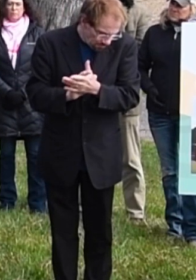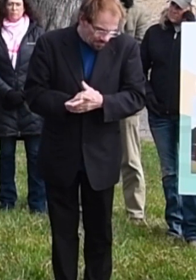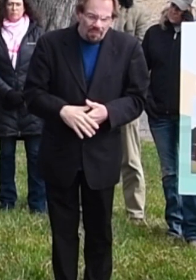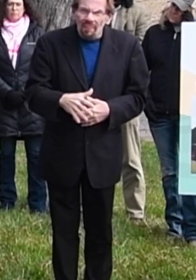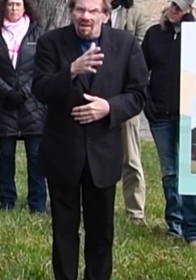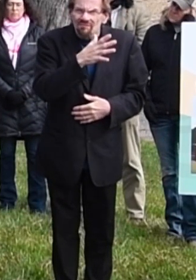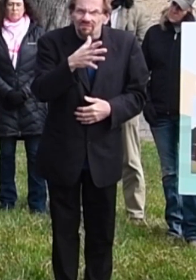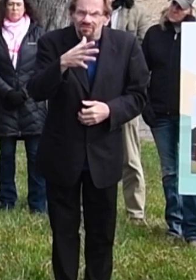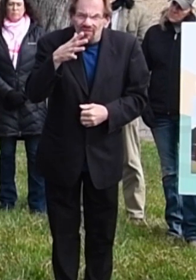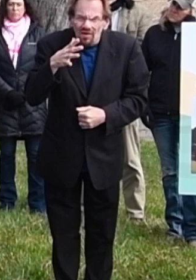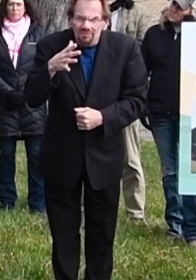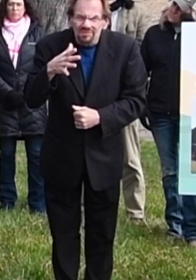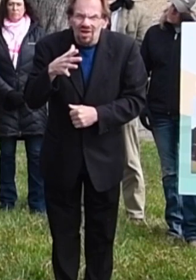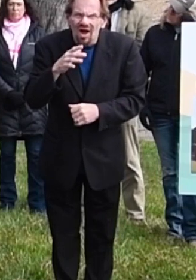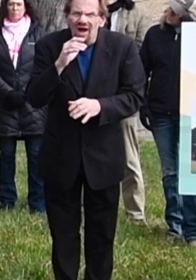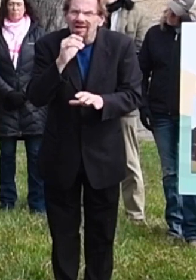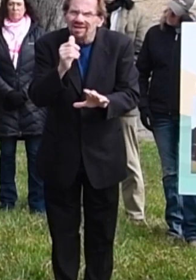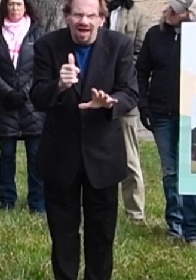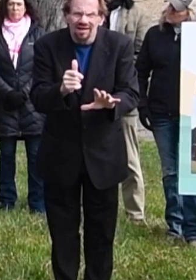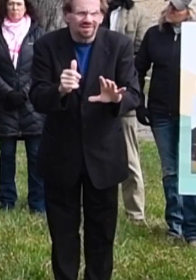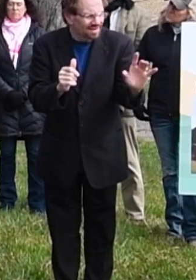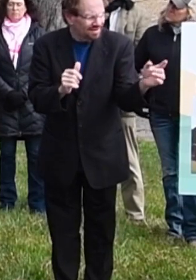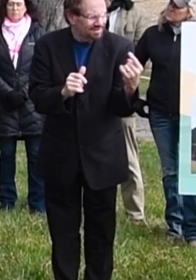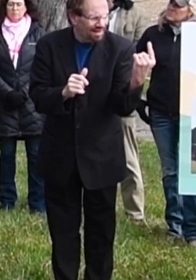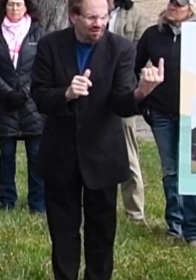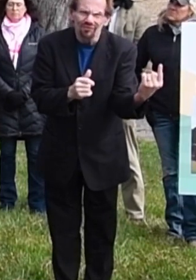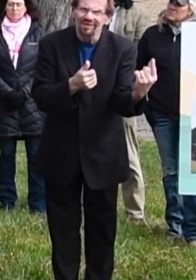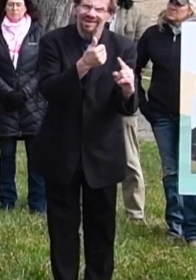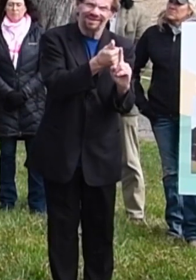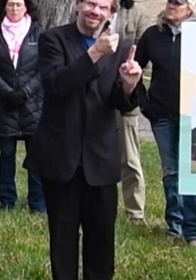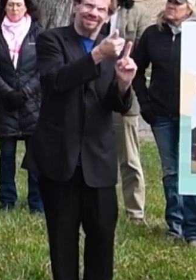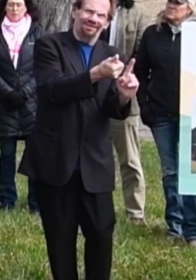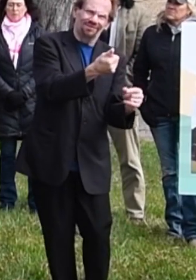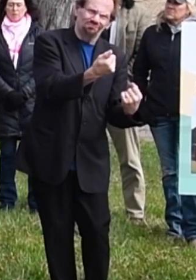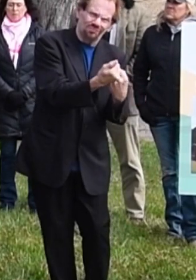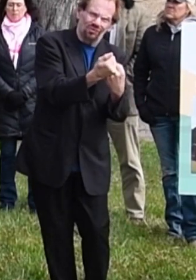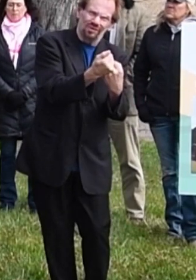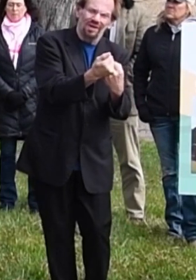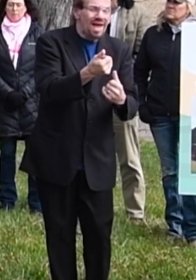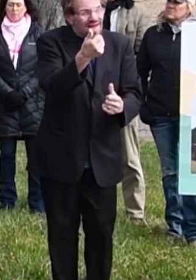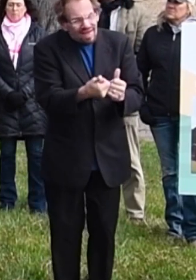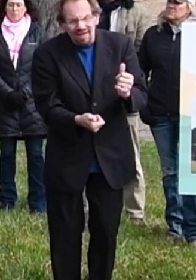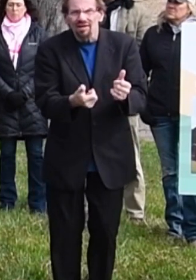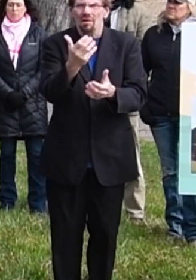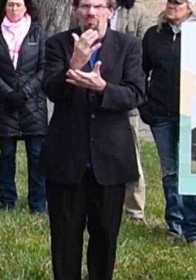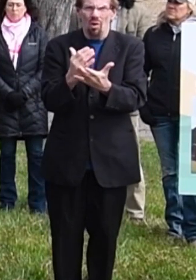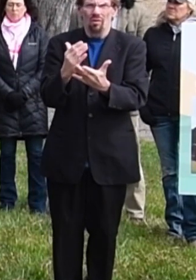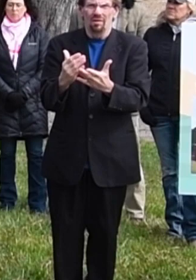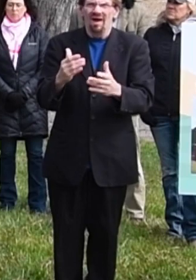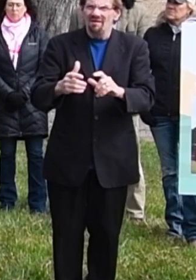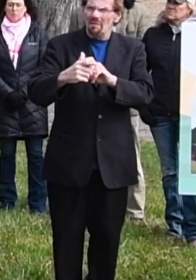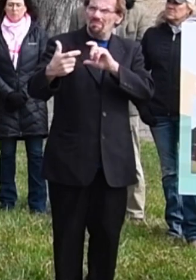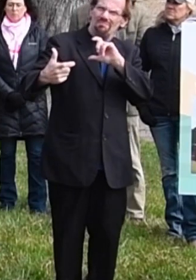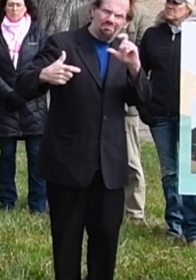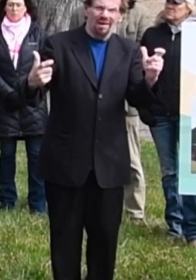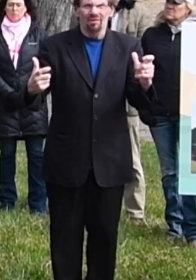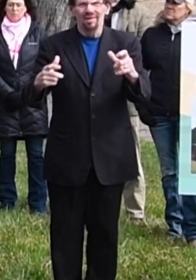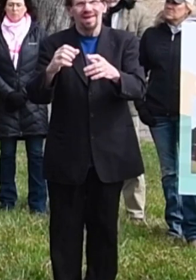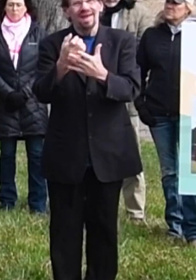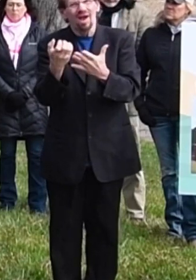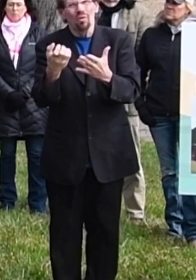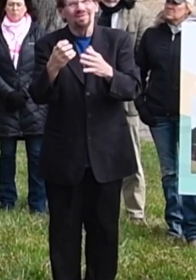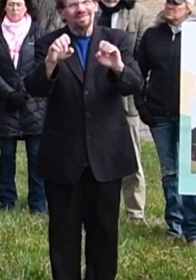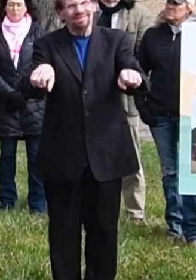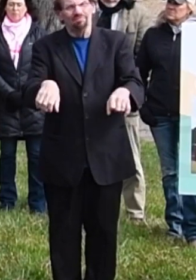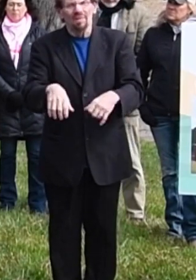Farms are not singular self-sustaining operations. Each is a part of a broader ecosystem of